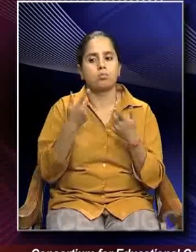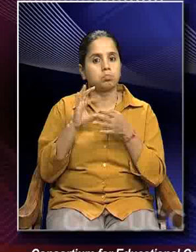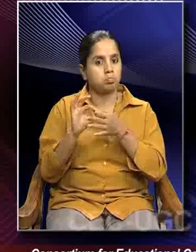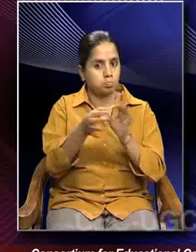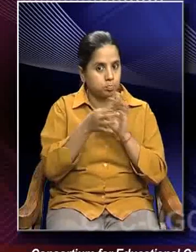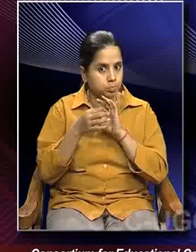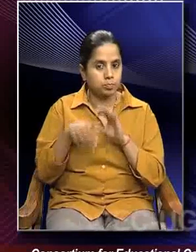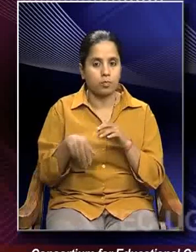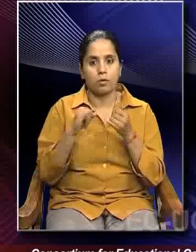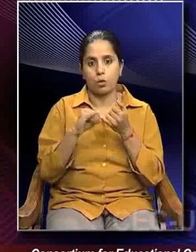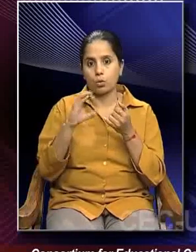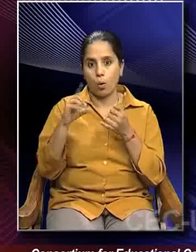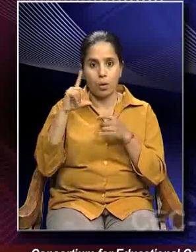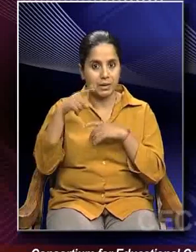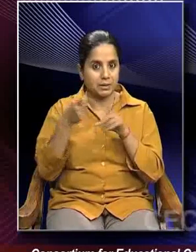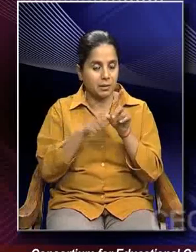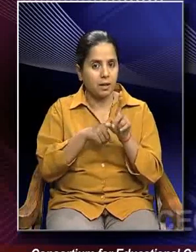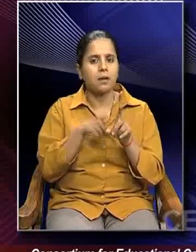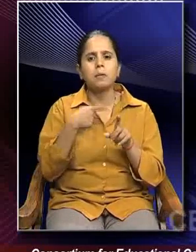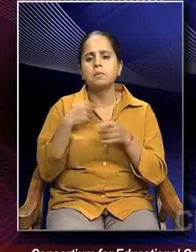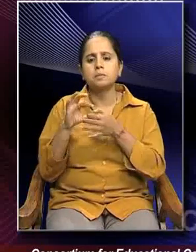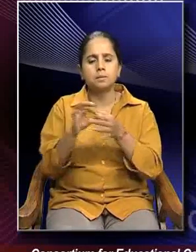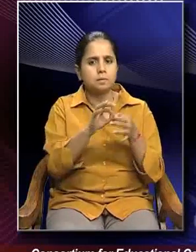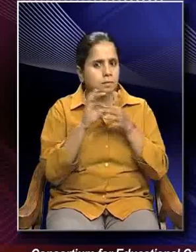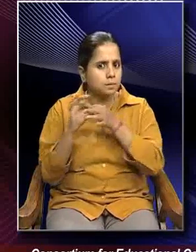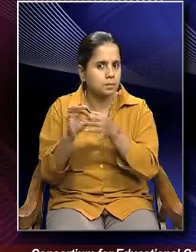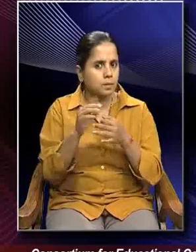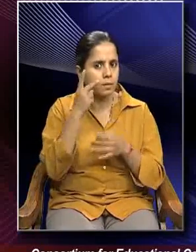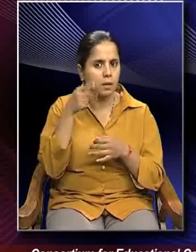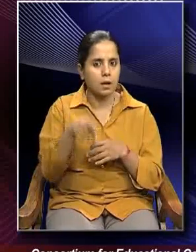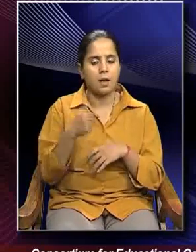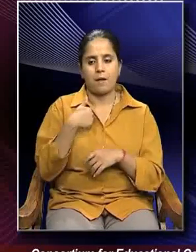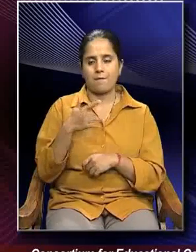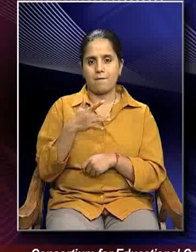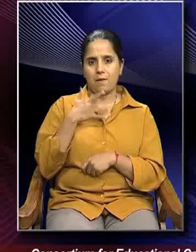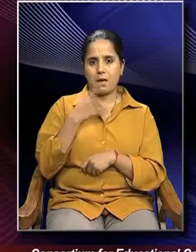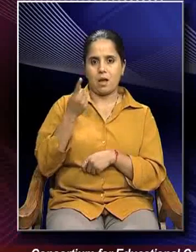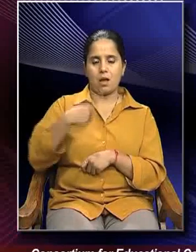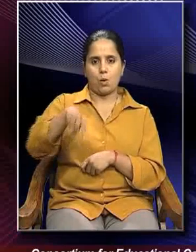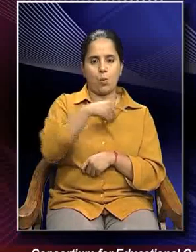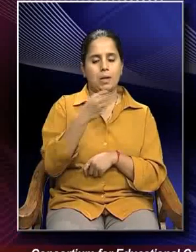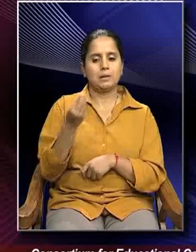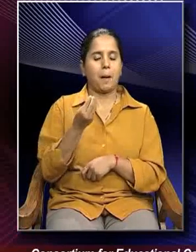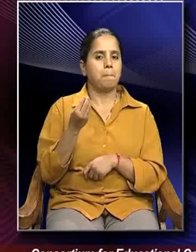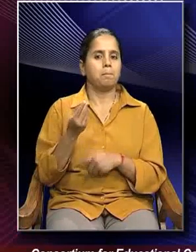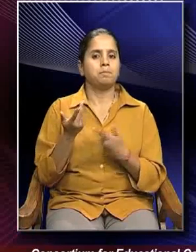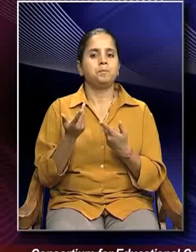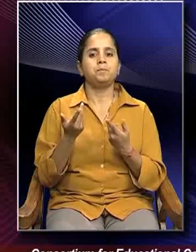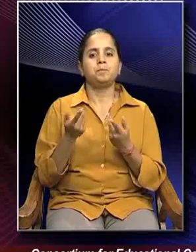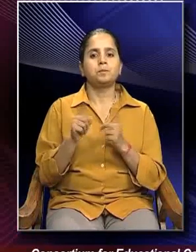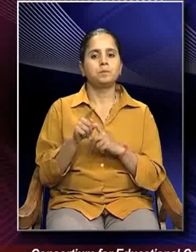Now solidarity in the sense of having a we feeling or a certain kind